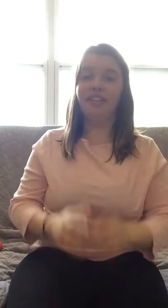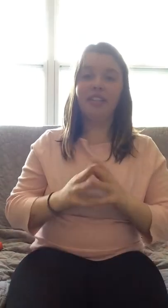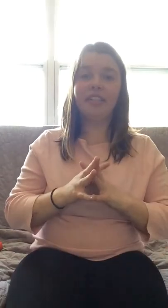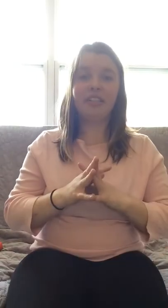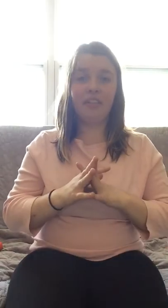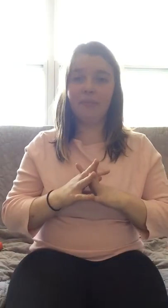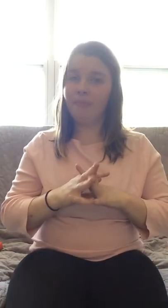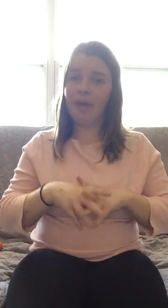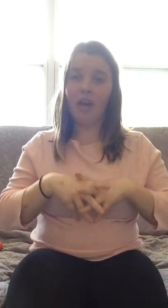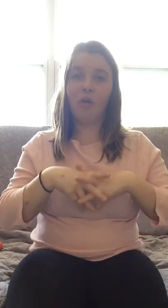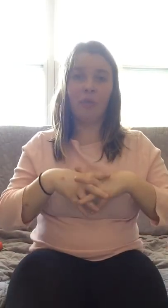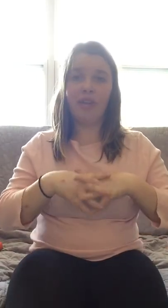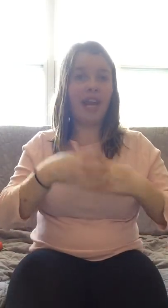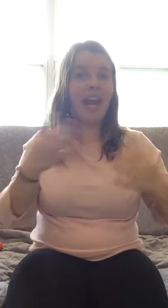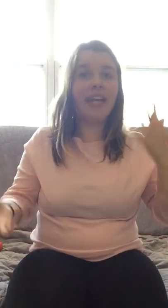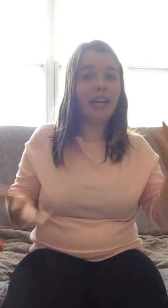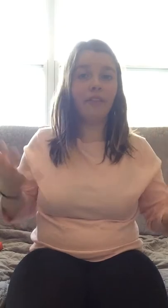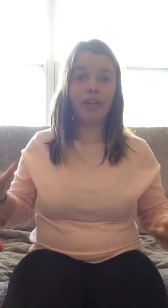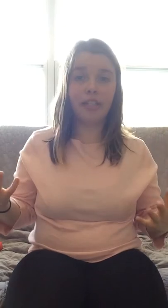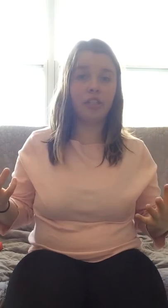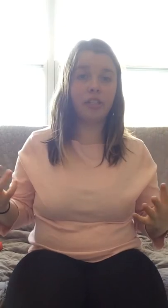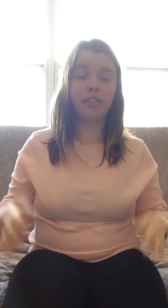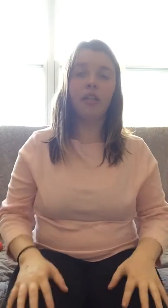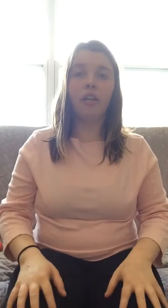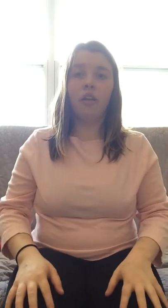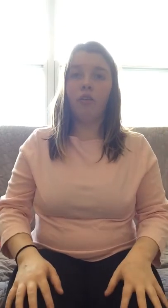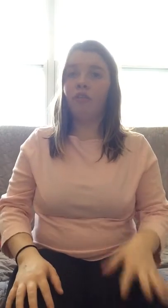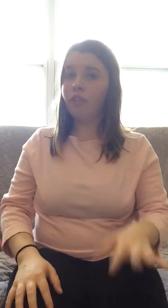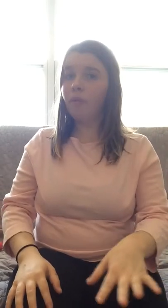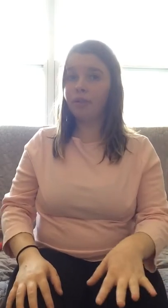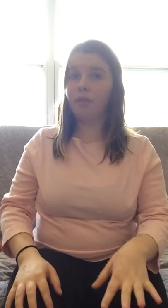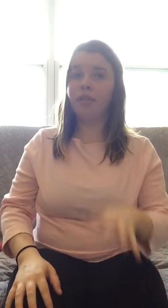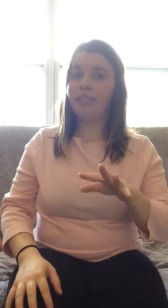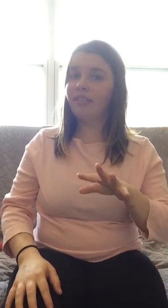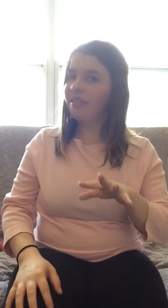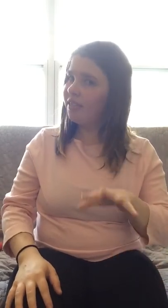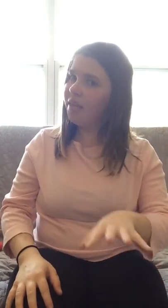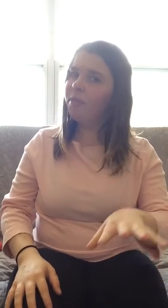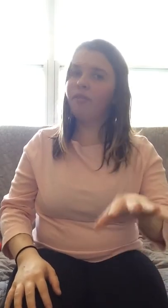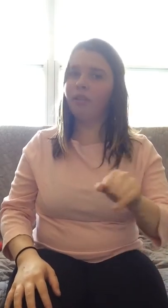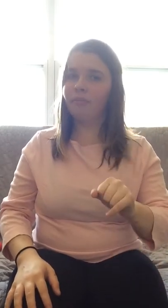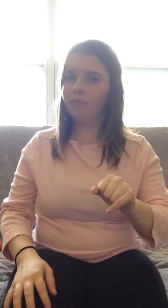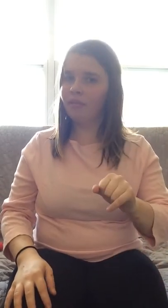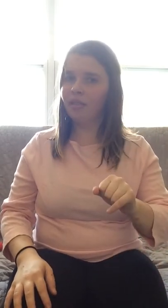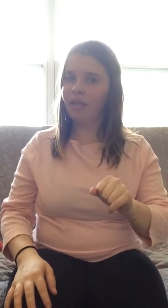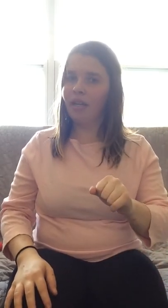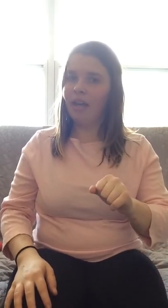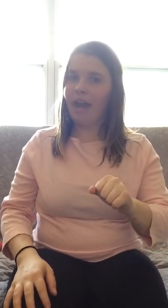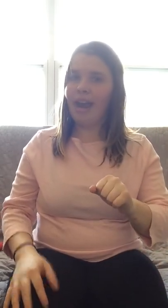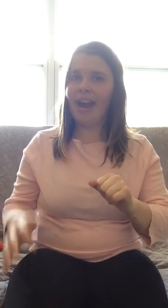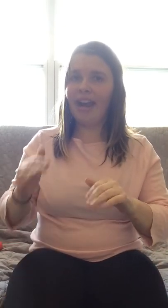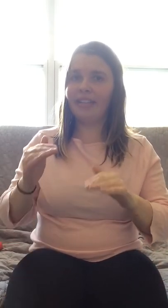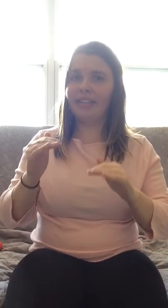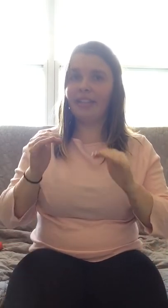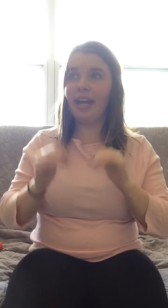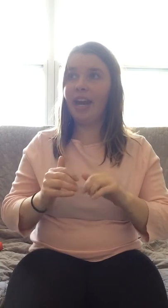this could help with any kind of ages. For the most part, some of them has an